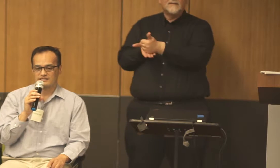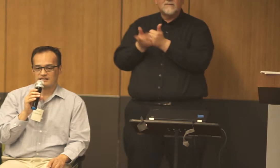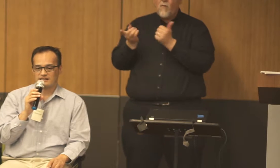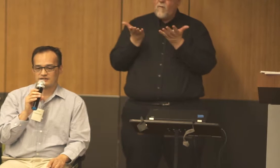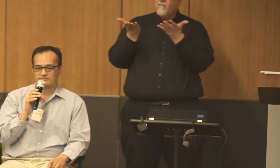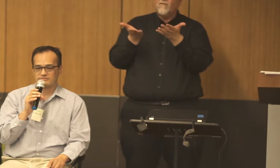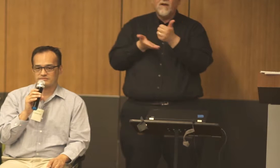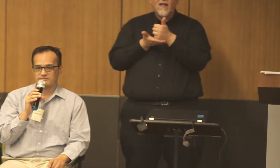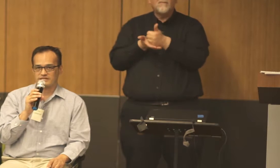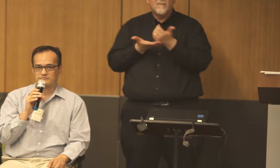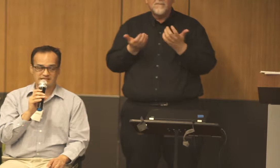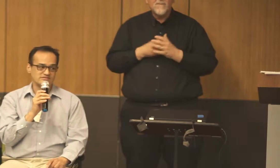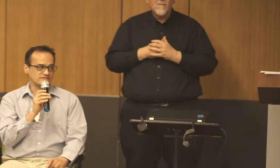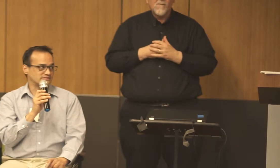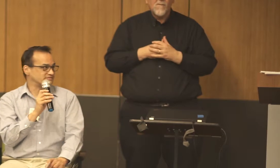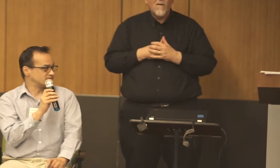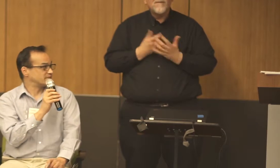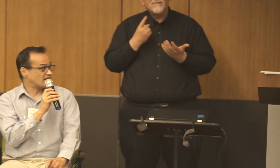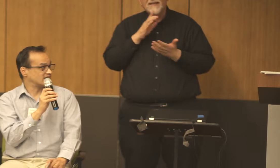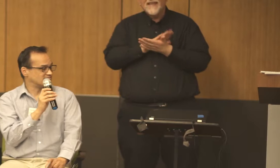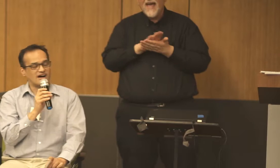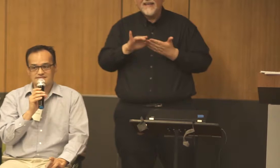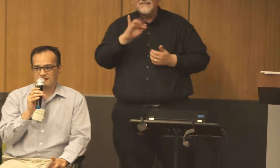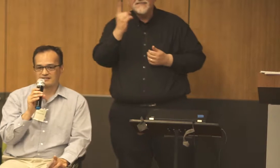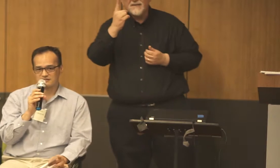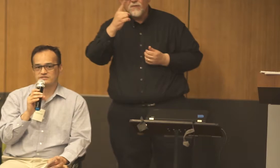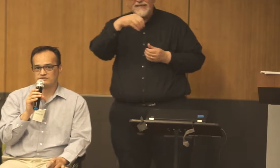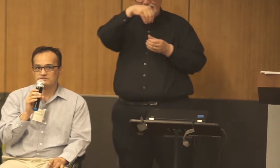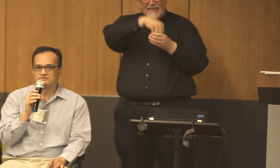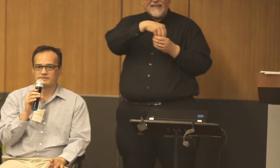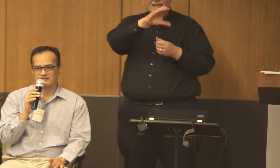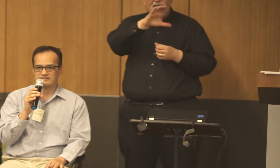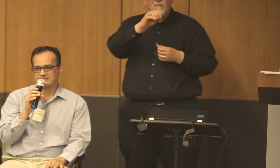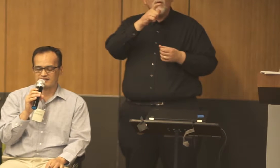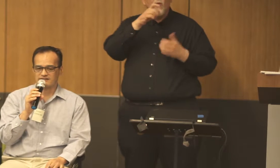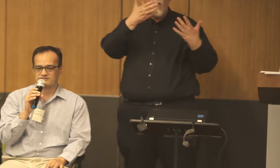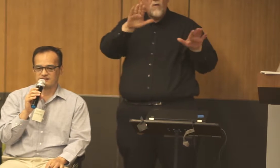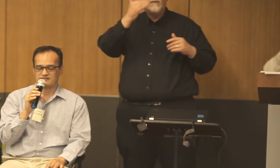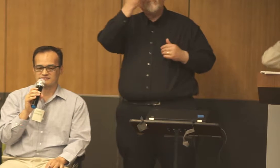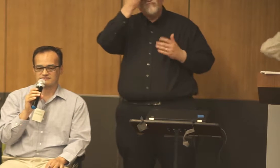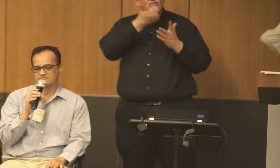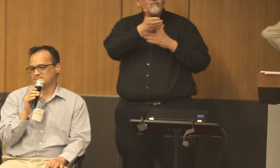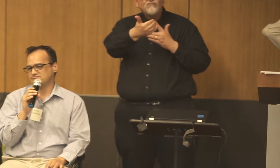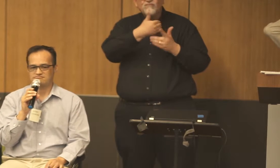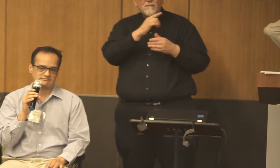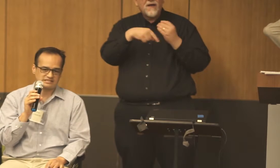help. But it'd be nicer if there was somebody on site, someone who knew about the ins and outs